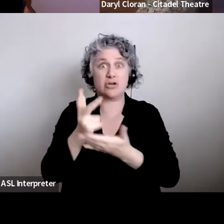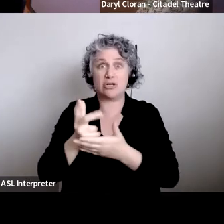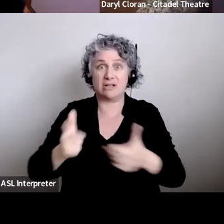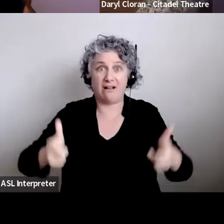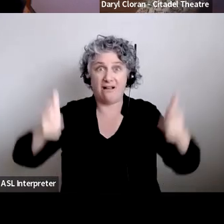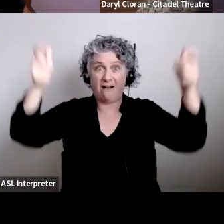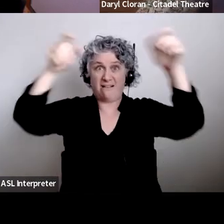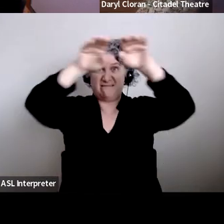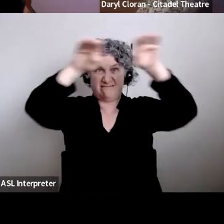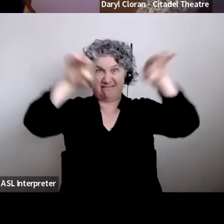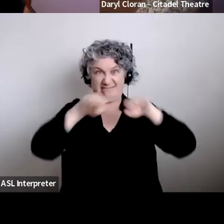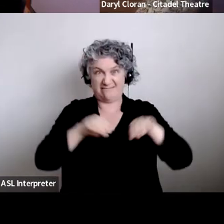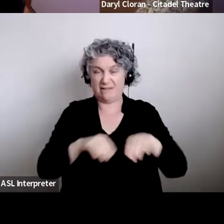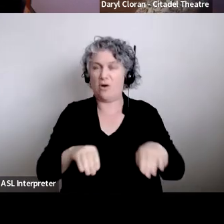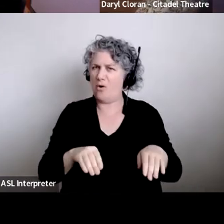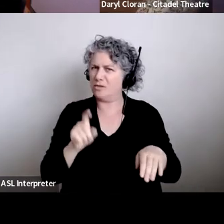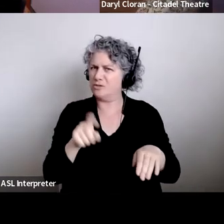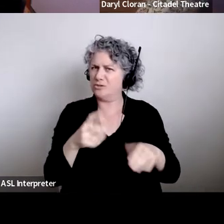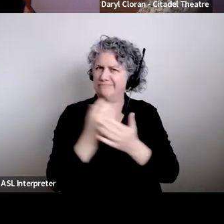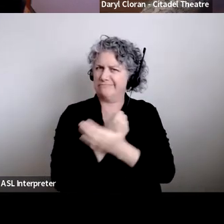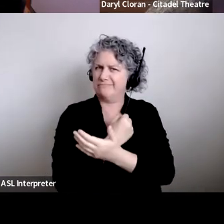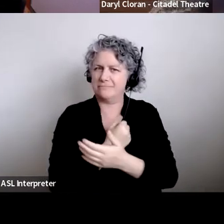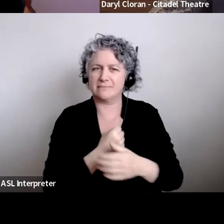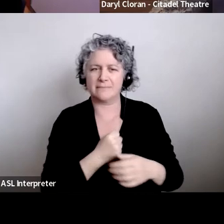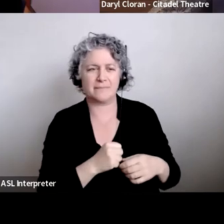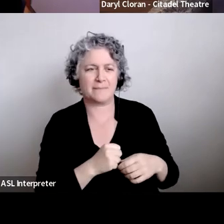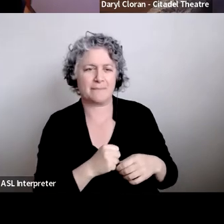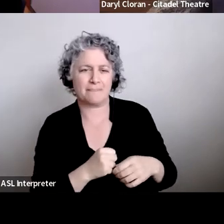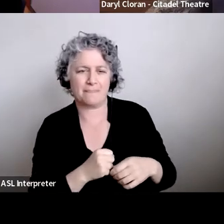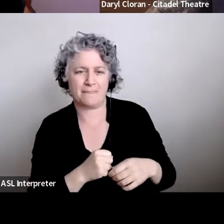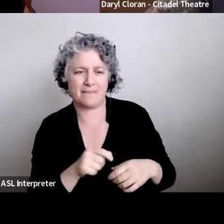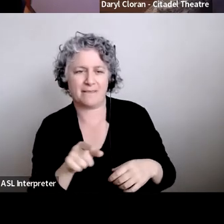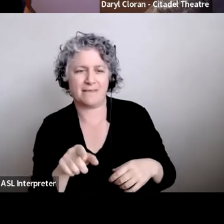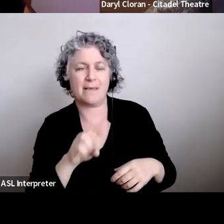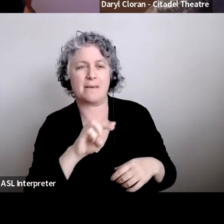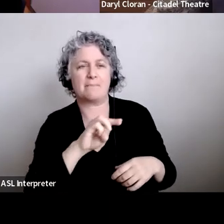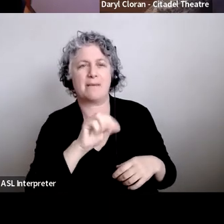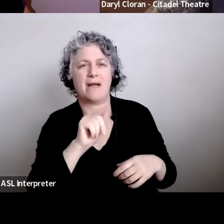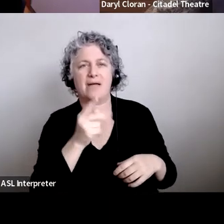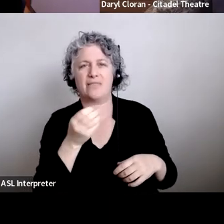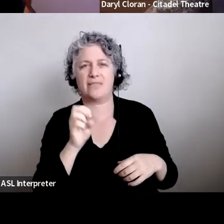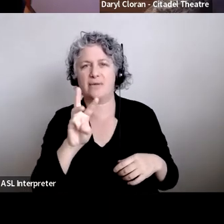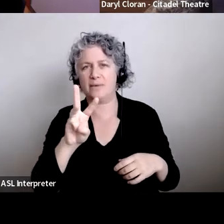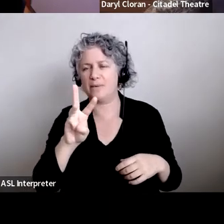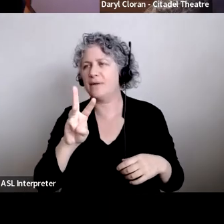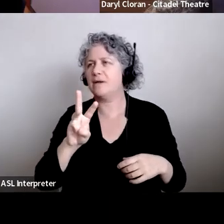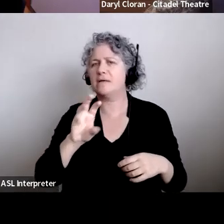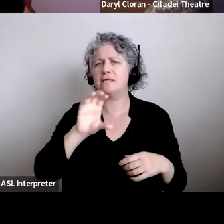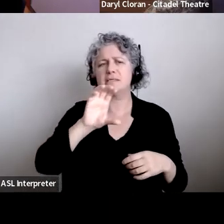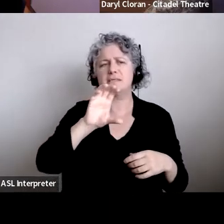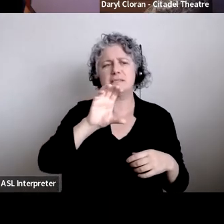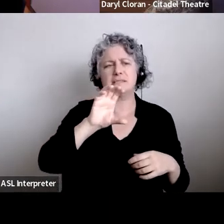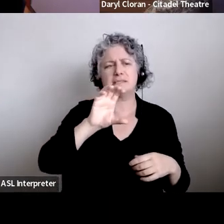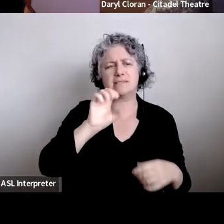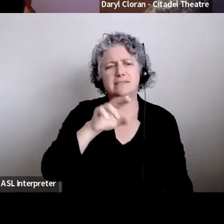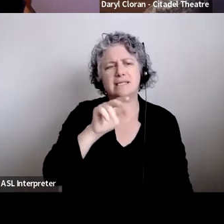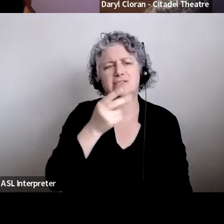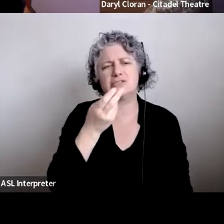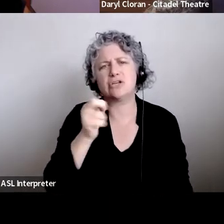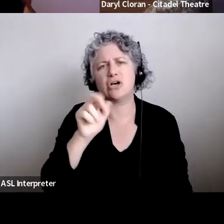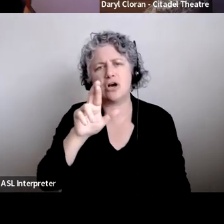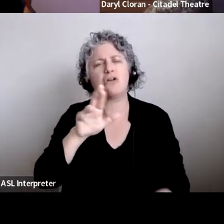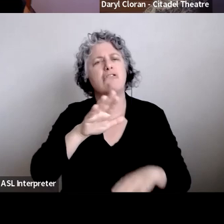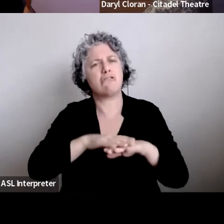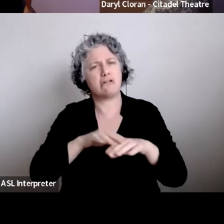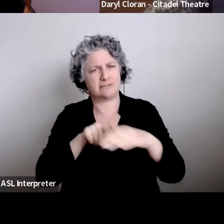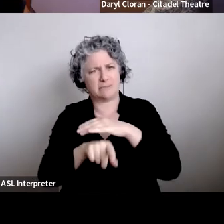would. Yeah, although you guys are the Centaur is well placed on the subway line, so the metro Yes,